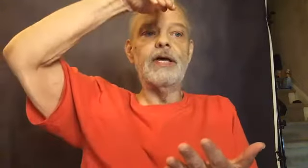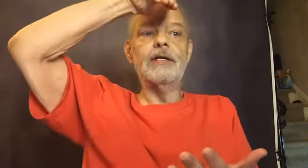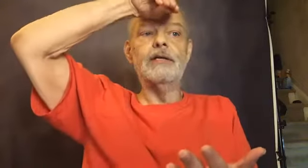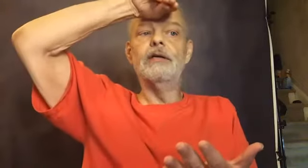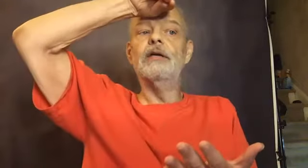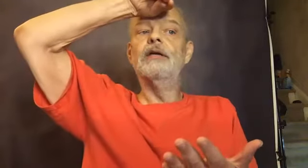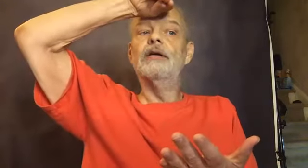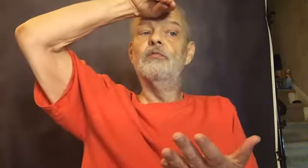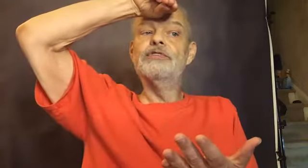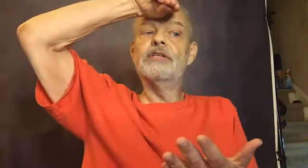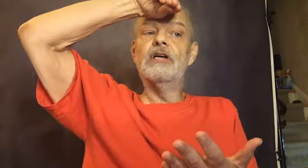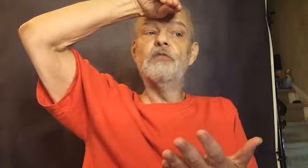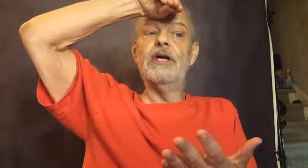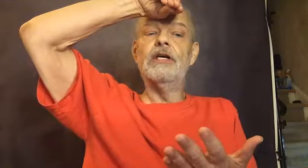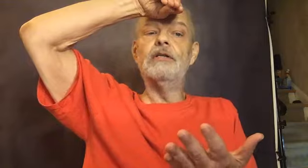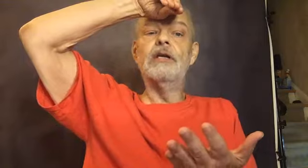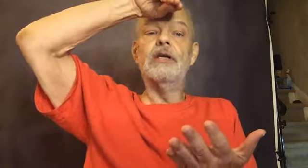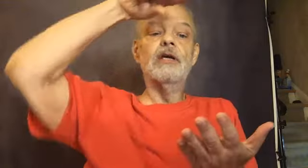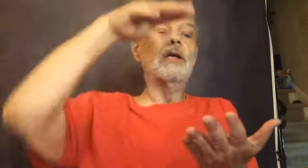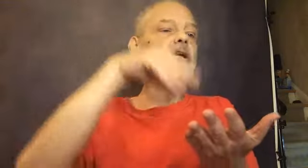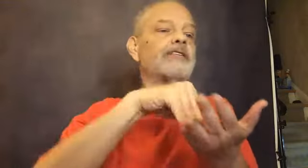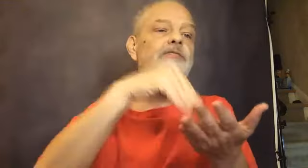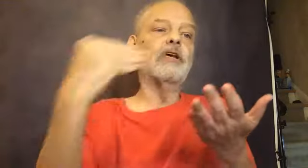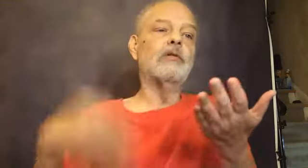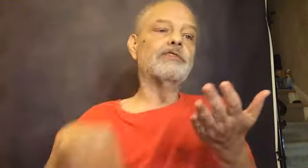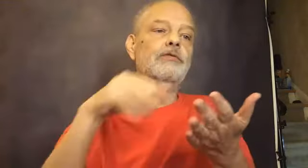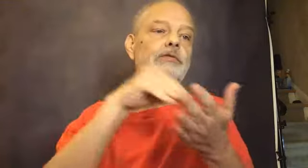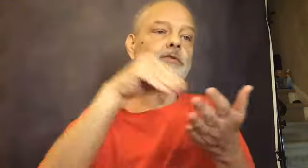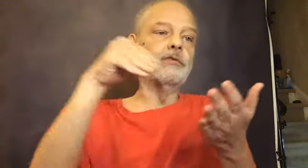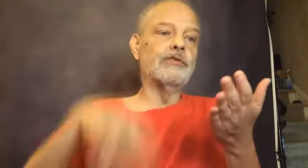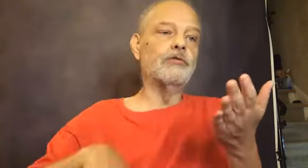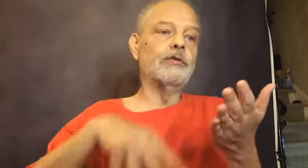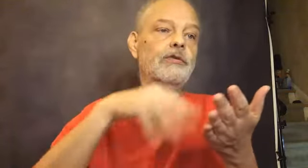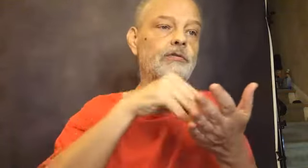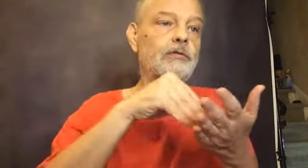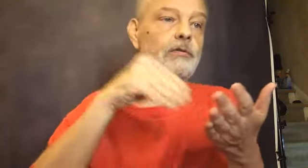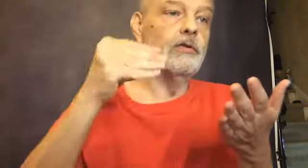head, which is kind of a pain, it just becomes student.